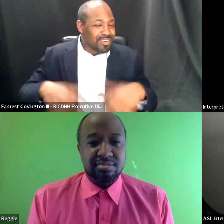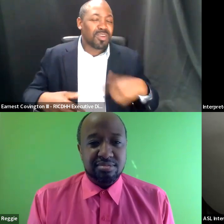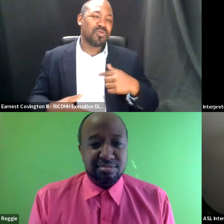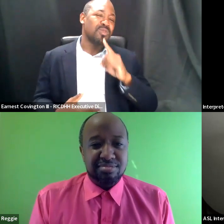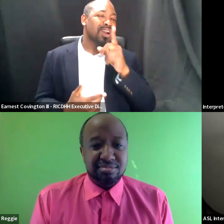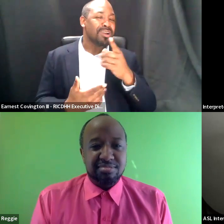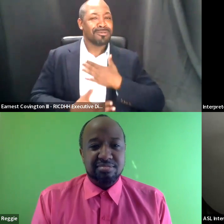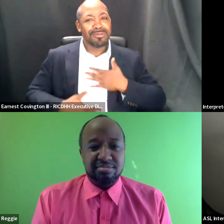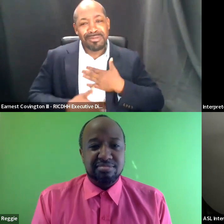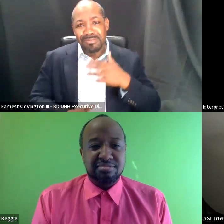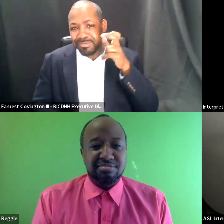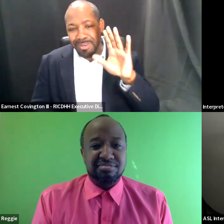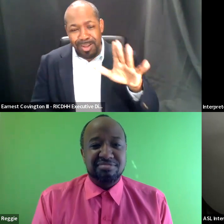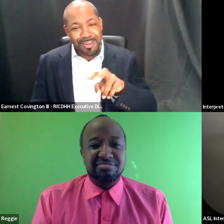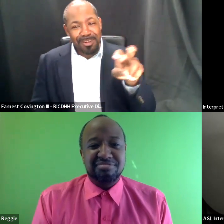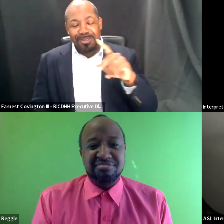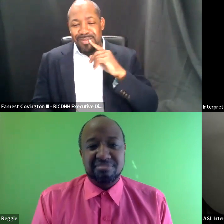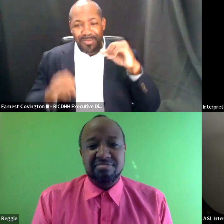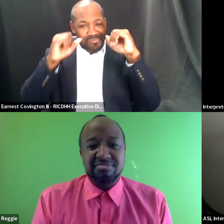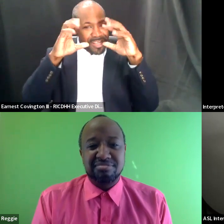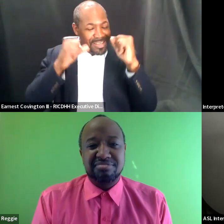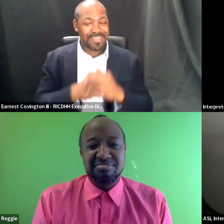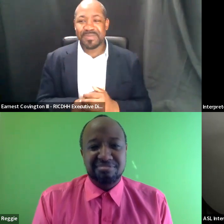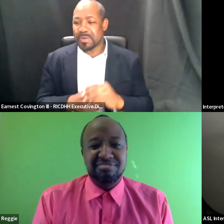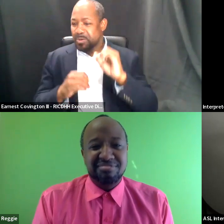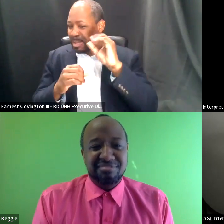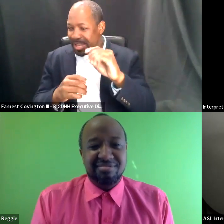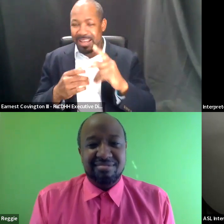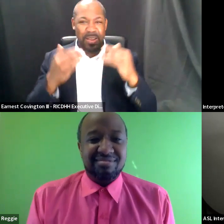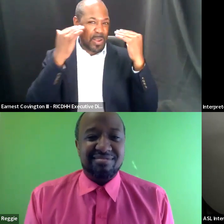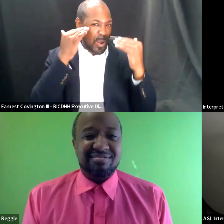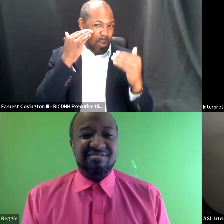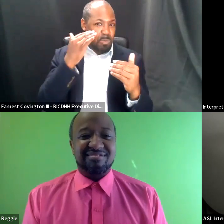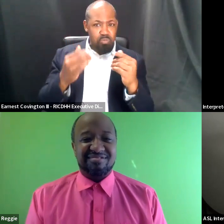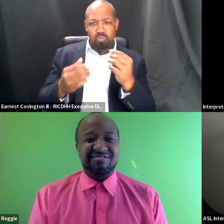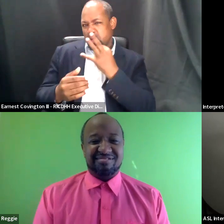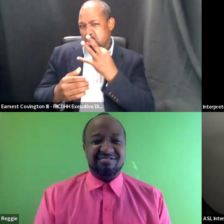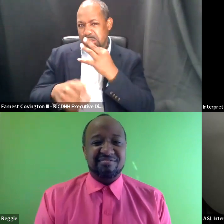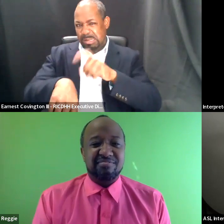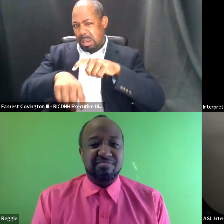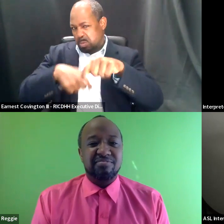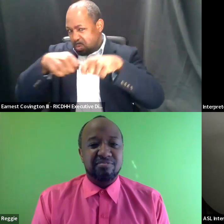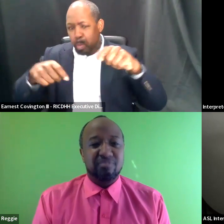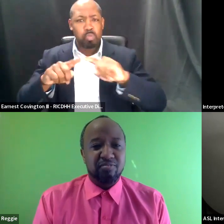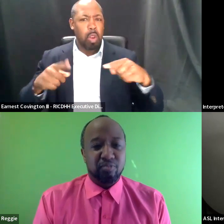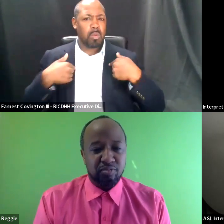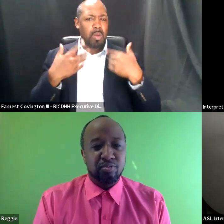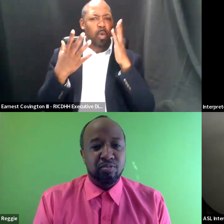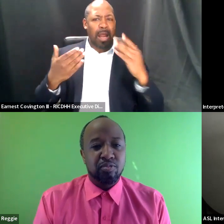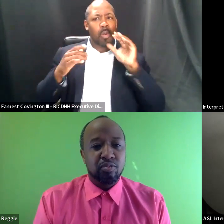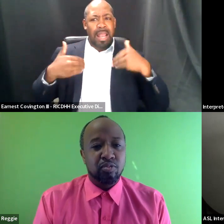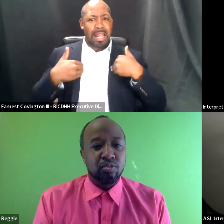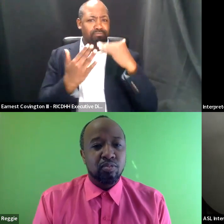and to know all that you're endeavoring in your PhD program. Your journey really, it's amazing to get to know more about